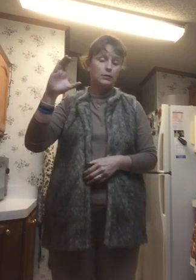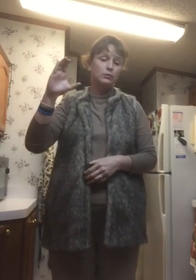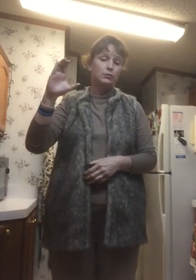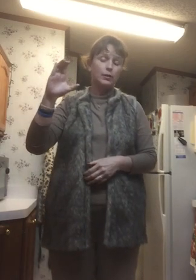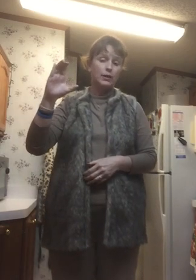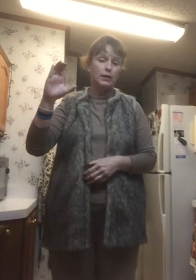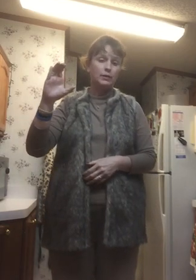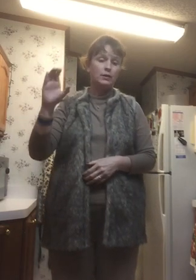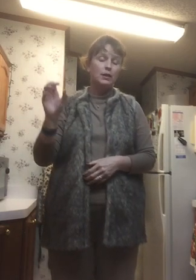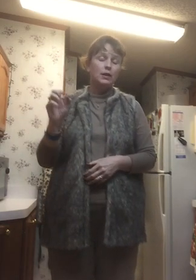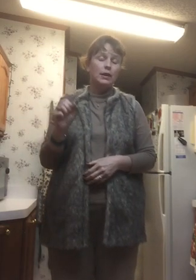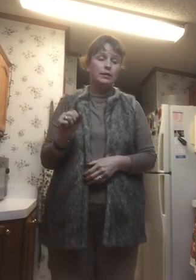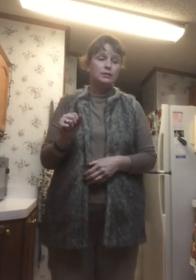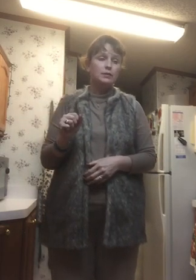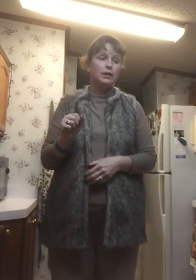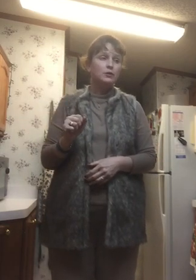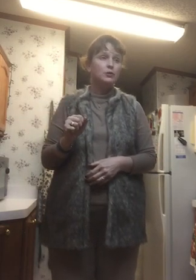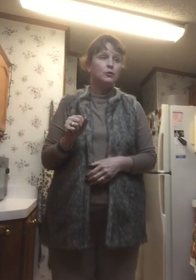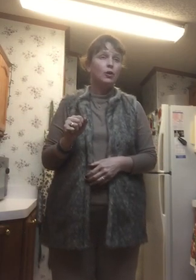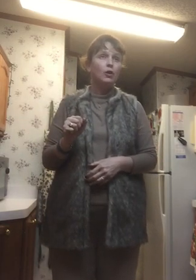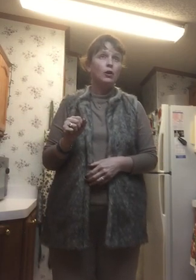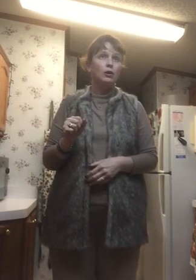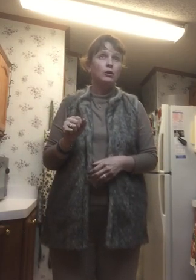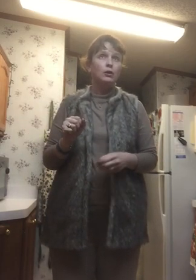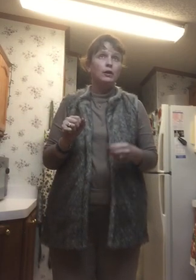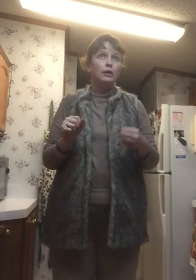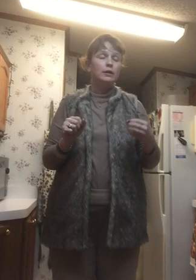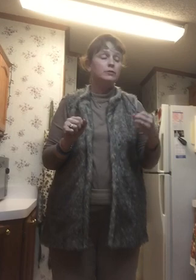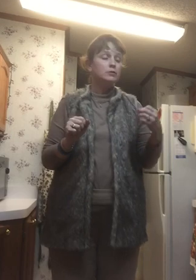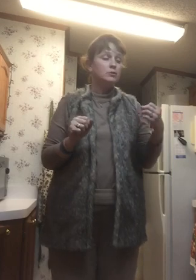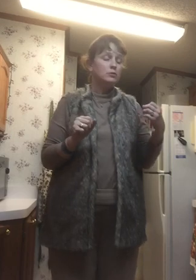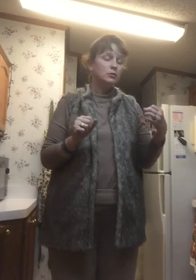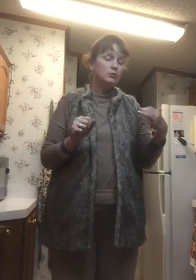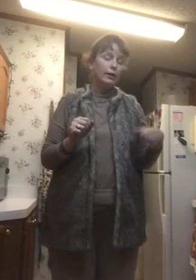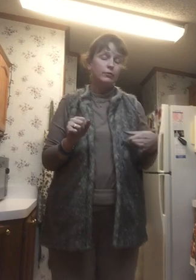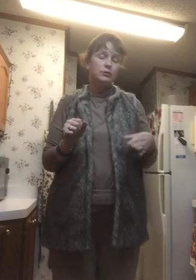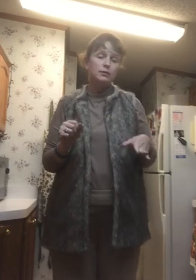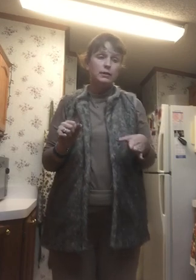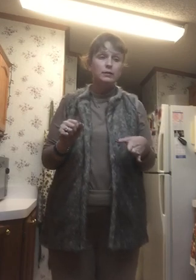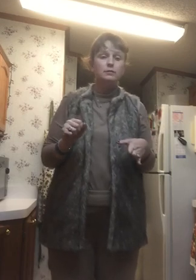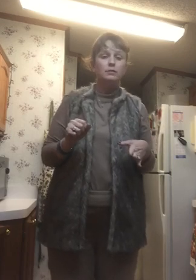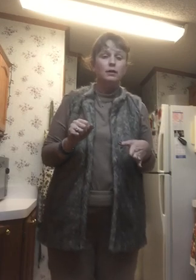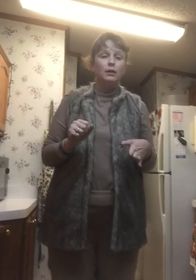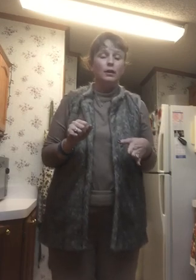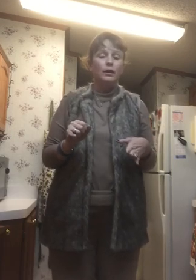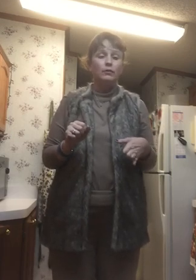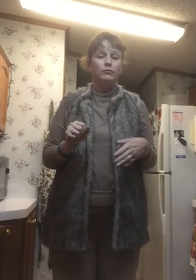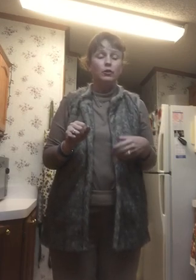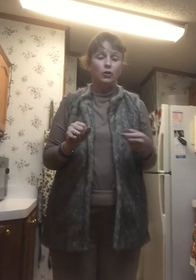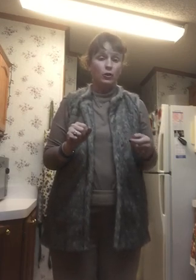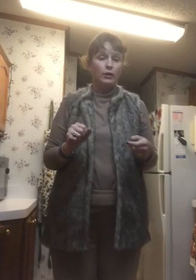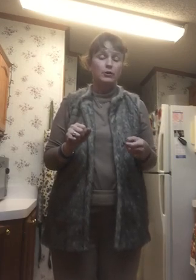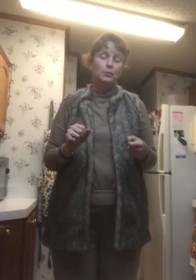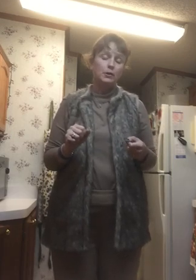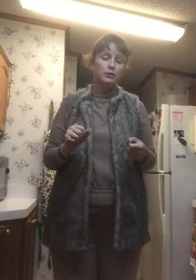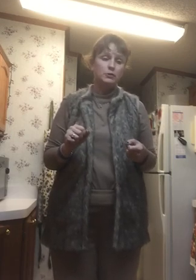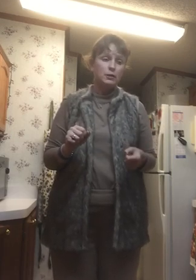with your right hand, and it's like you are in the driver's seat of a car and you're putting on your